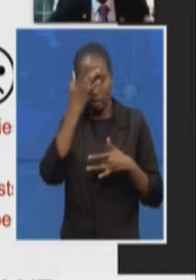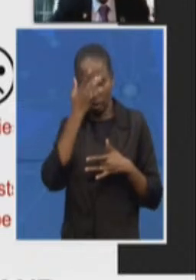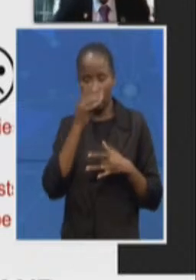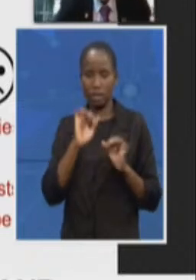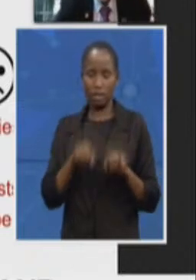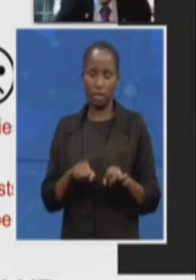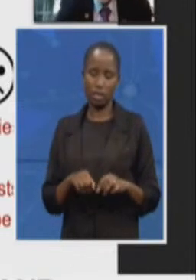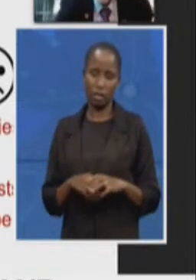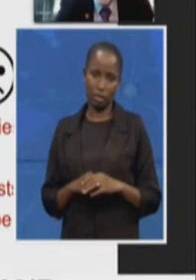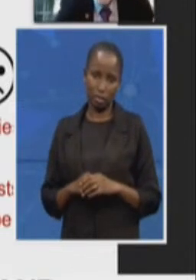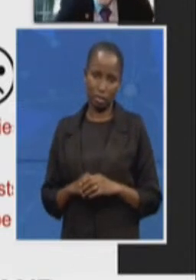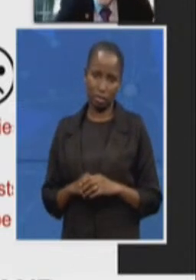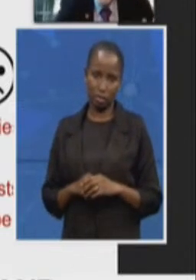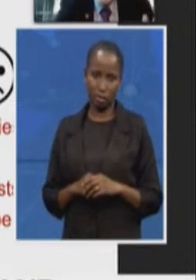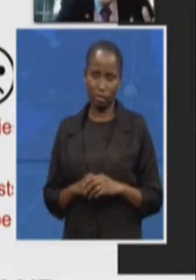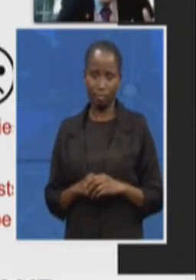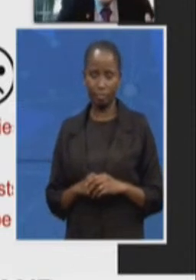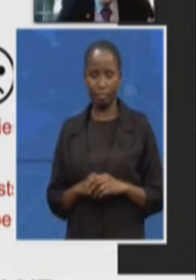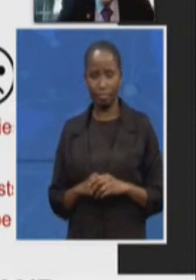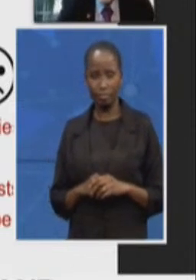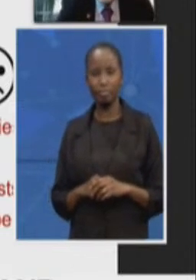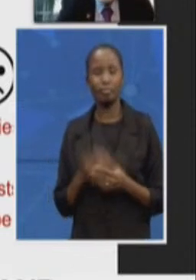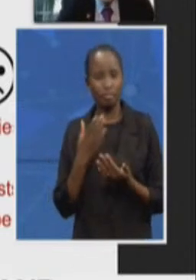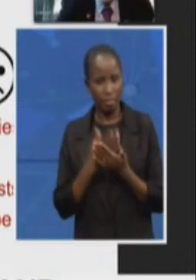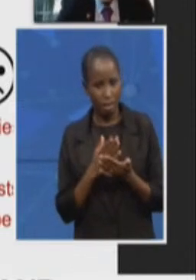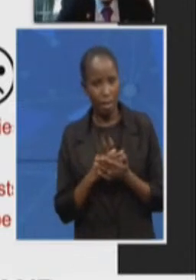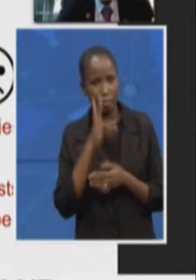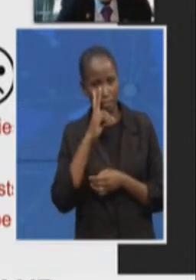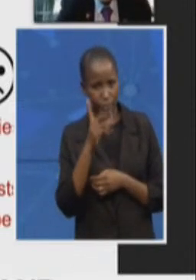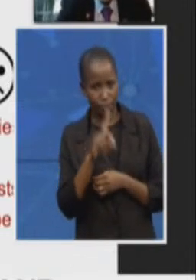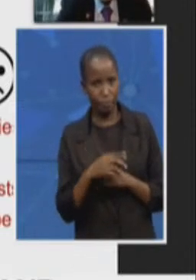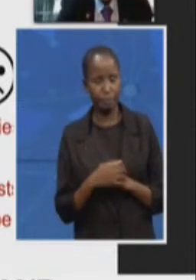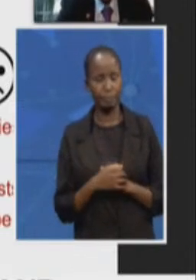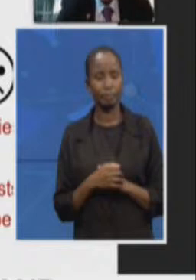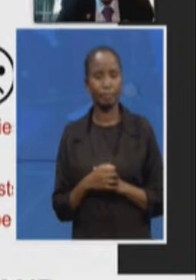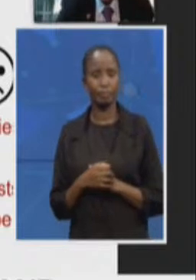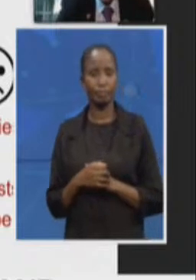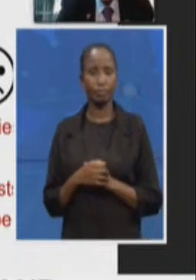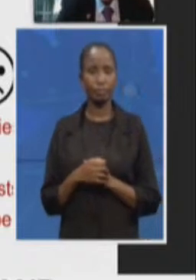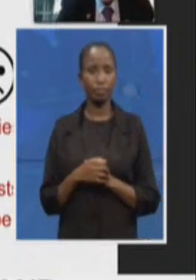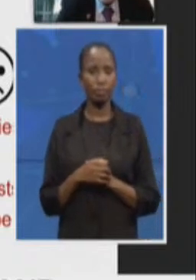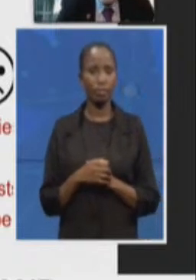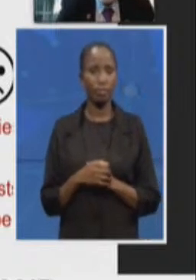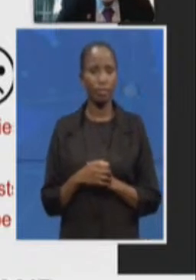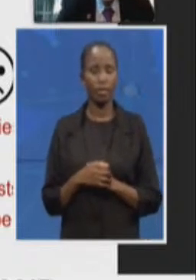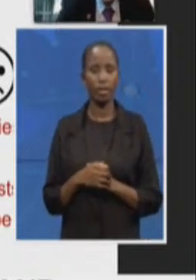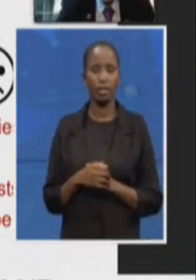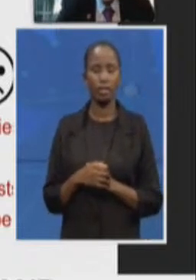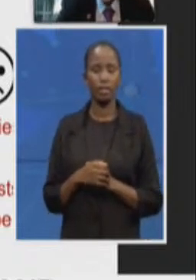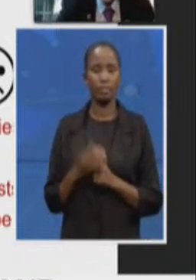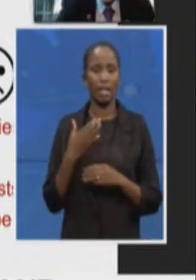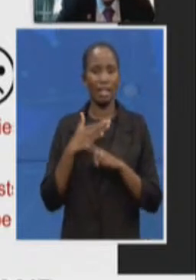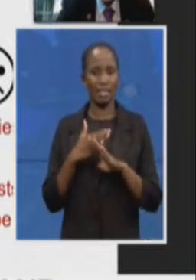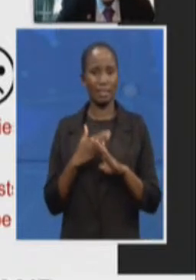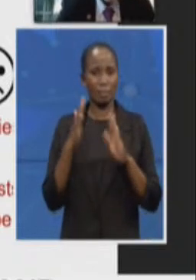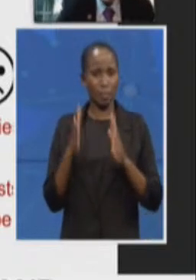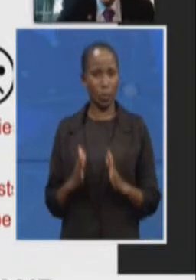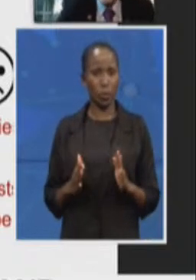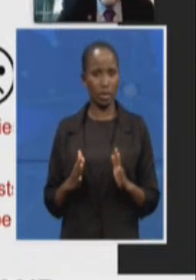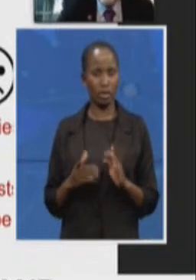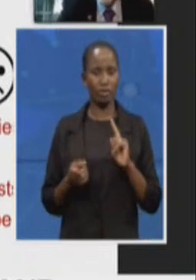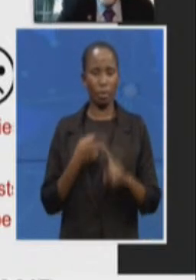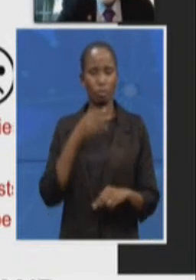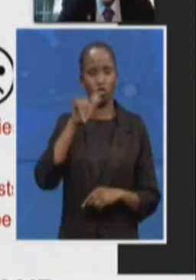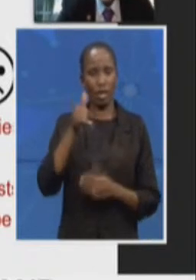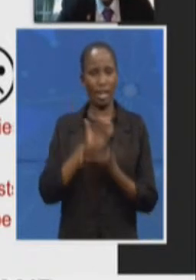may see that in terms of the antibodies generated by the J&J Pfizer vaccines, we